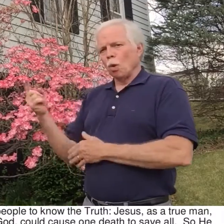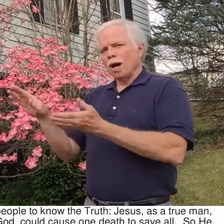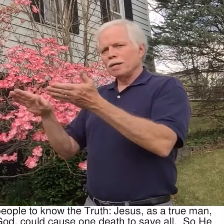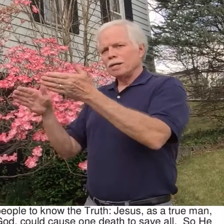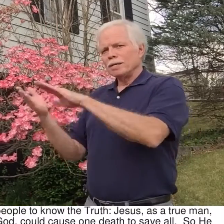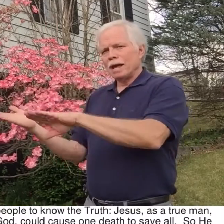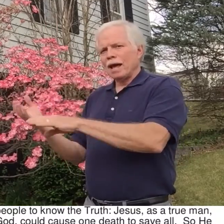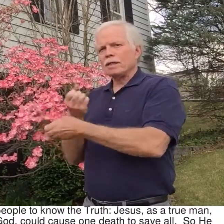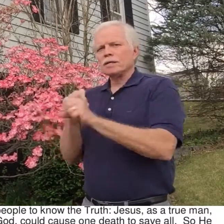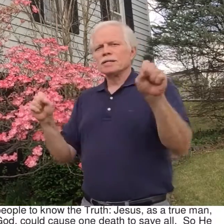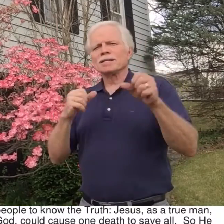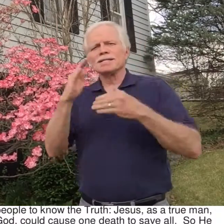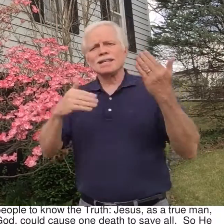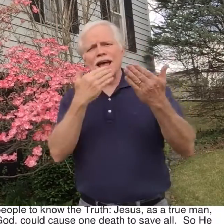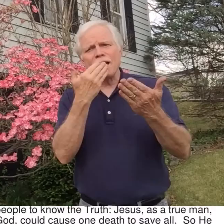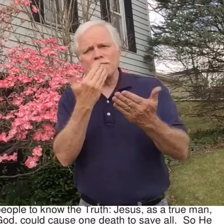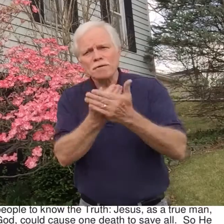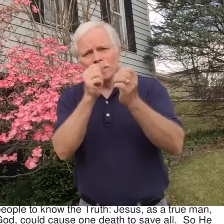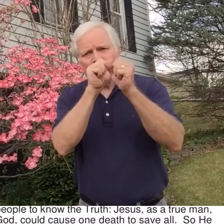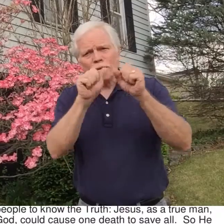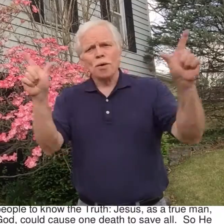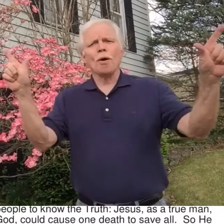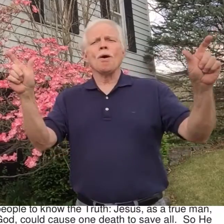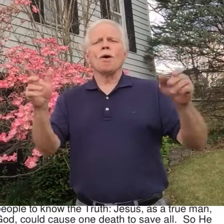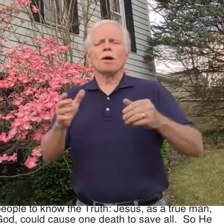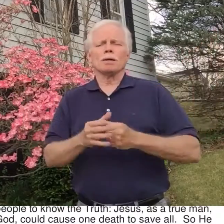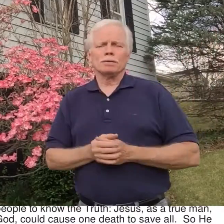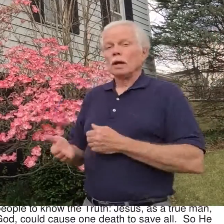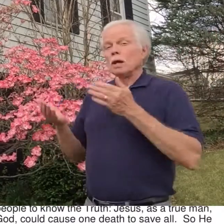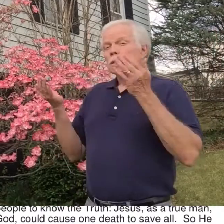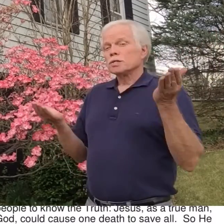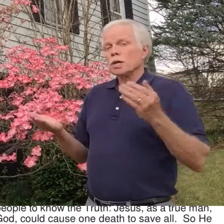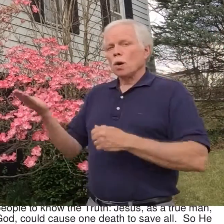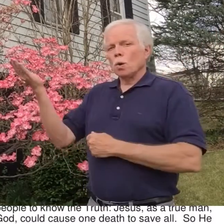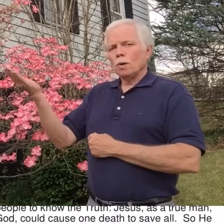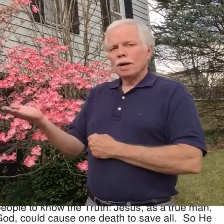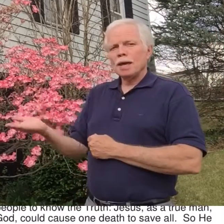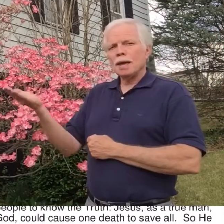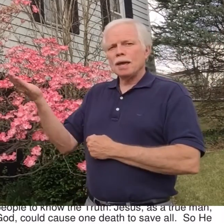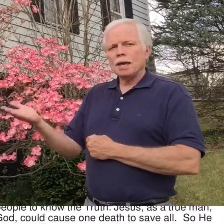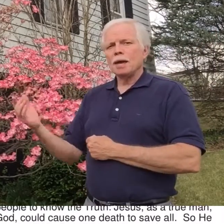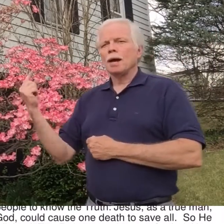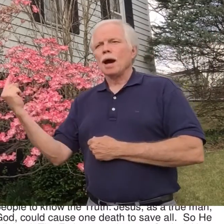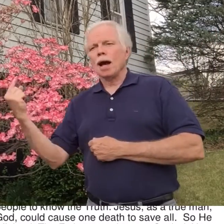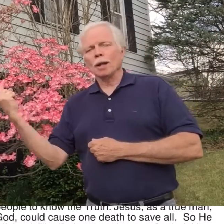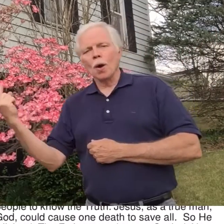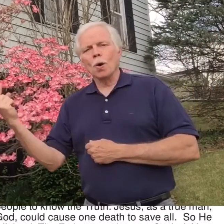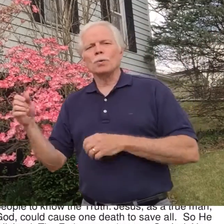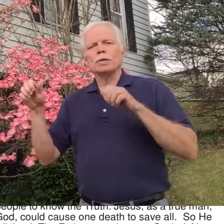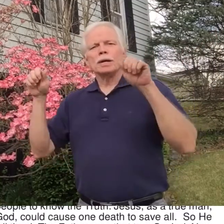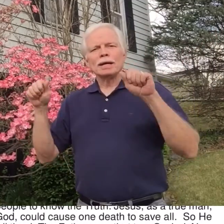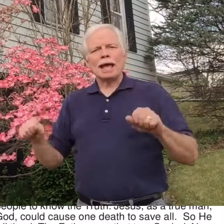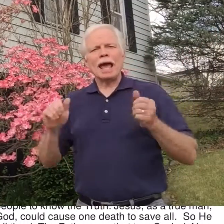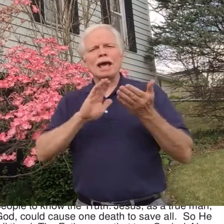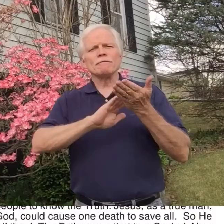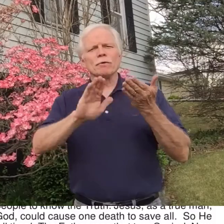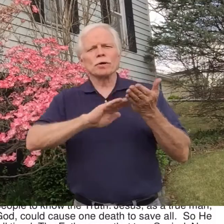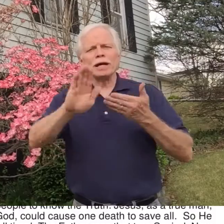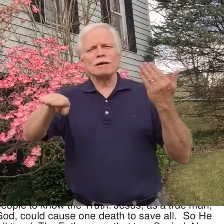one death to save all. So he alone can forgive